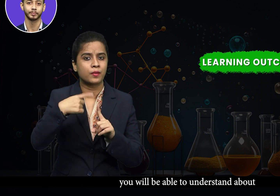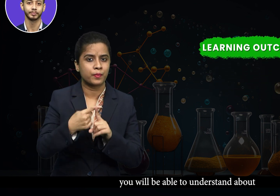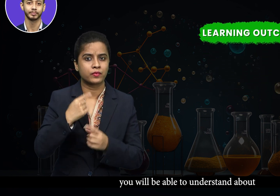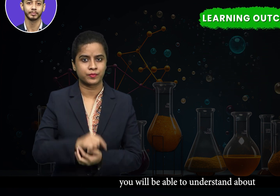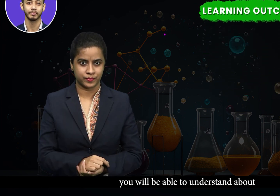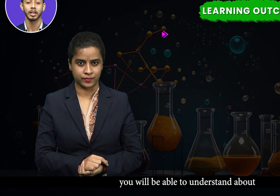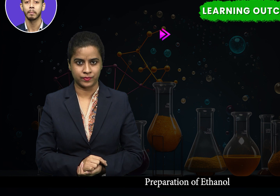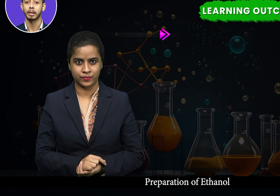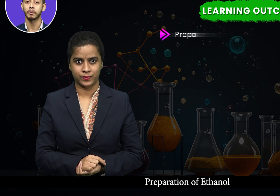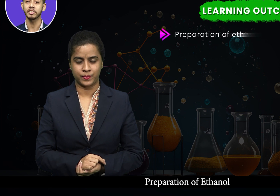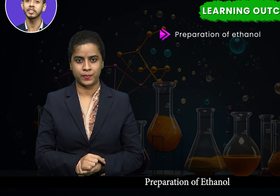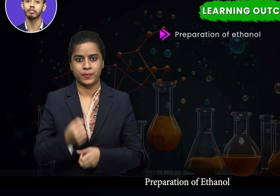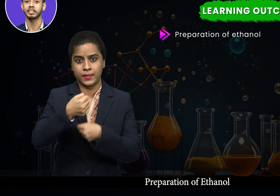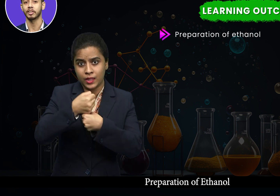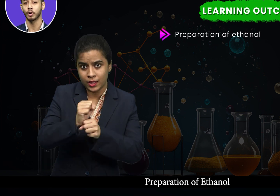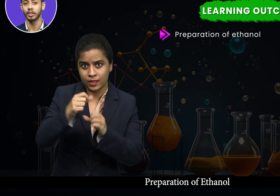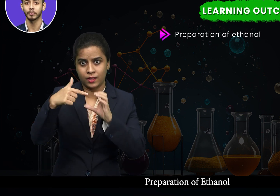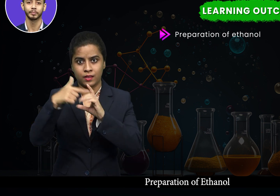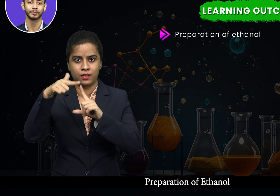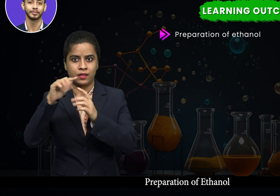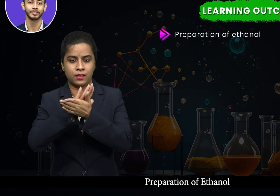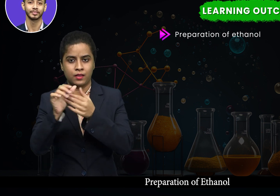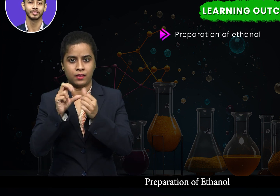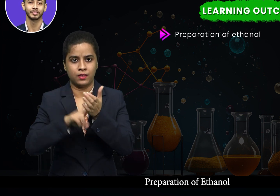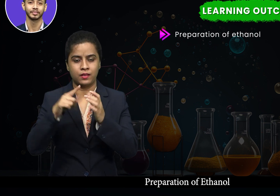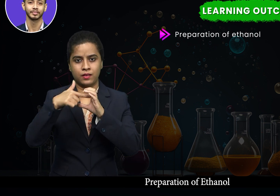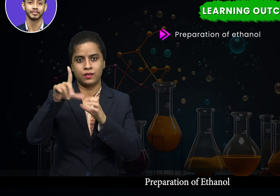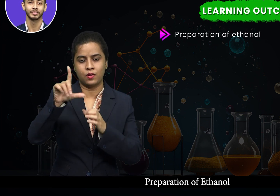about preparation of ethanol,